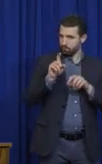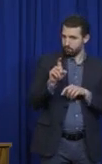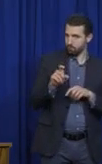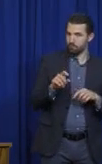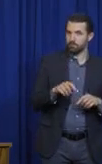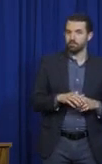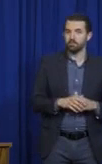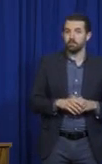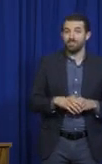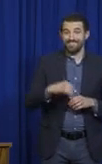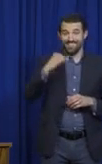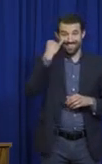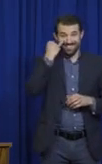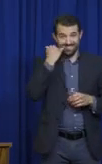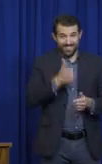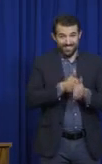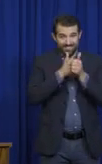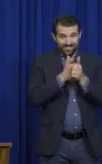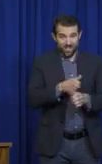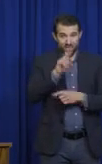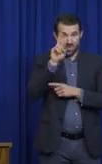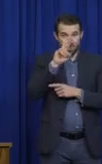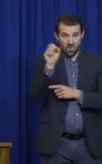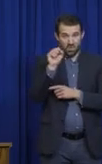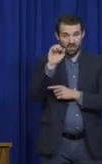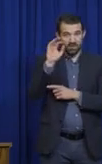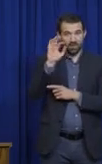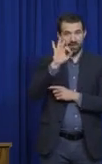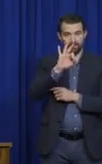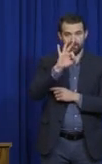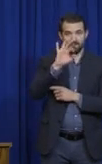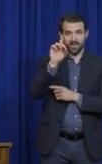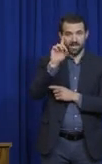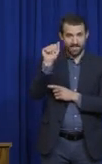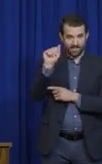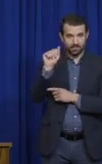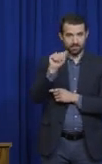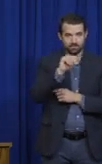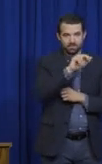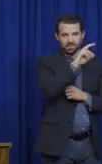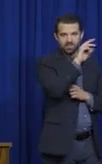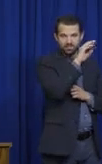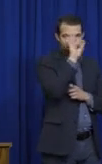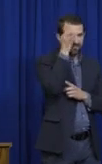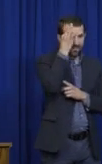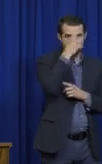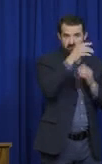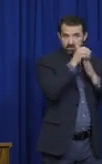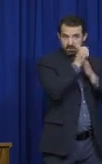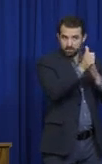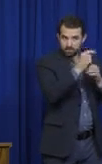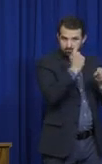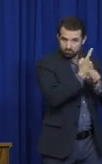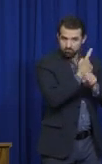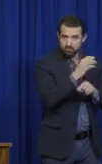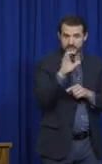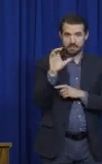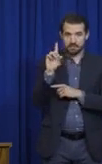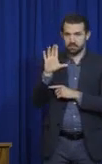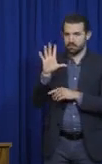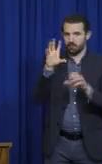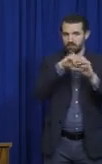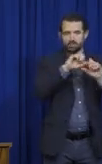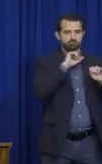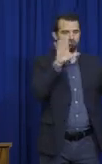guidelines. Maine CDC doesn't have any guidelines around that, nor would we. That really is a matter between a